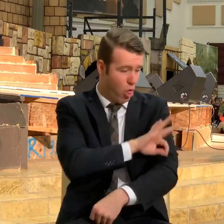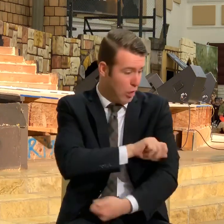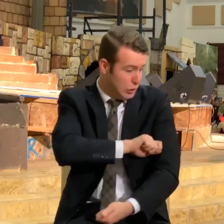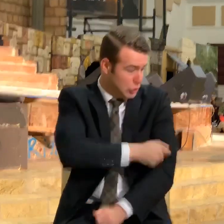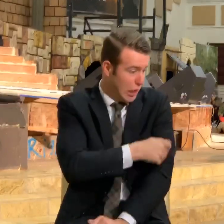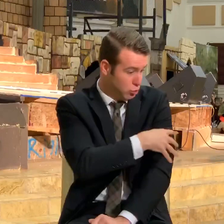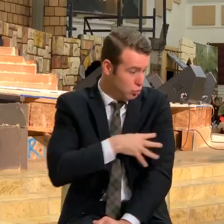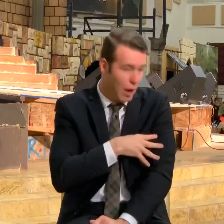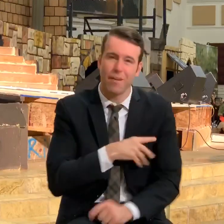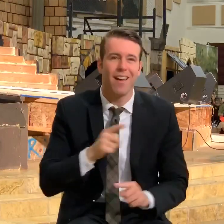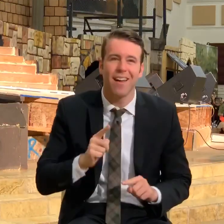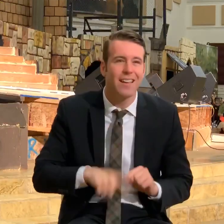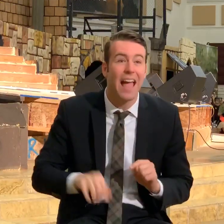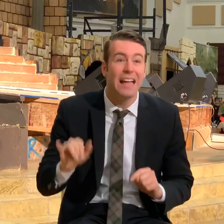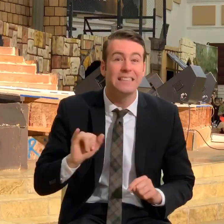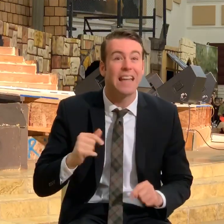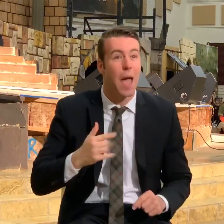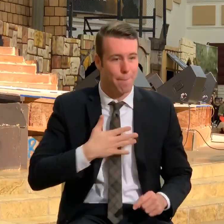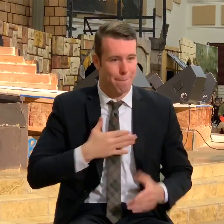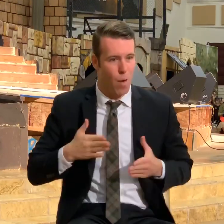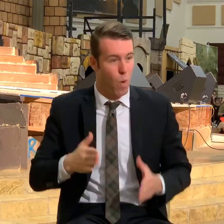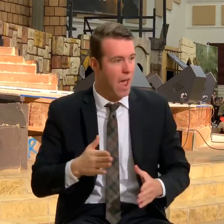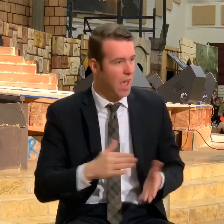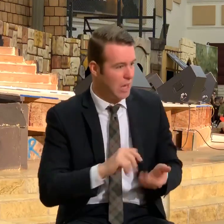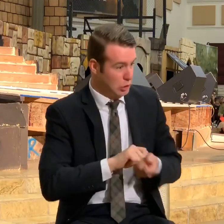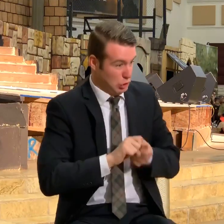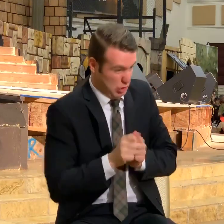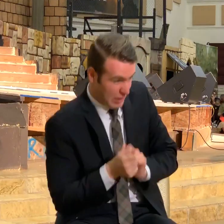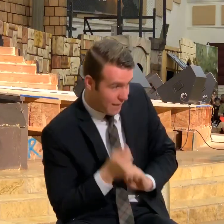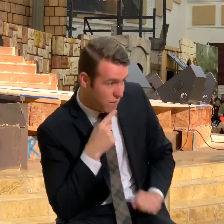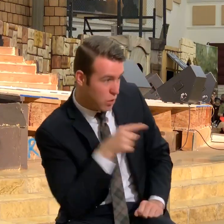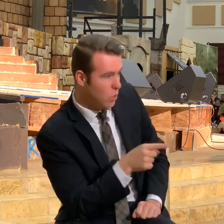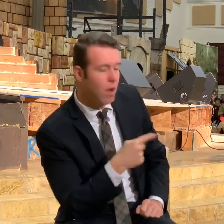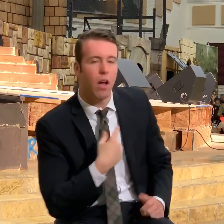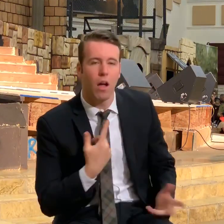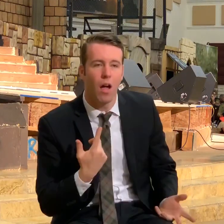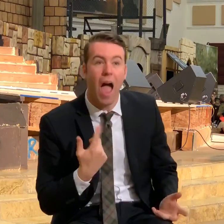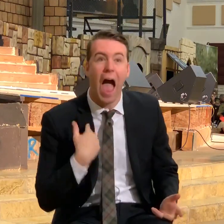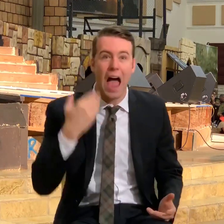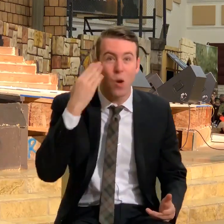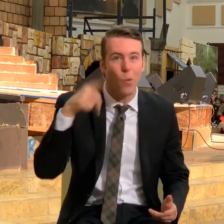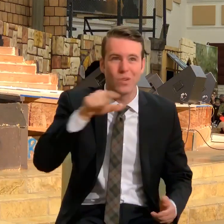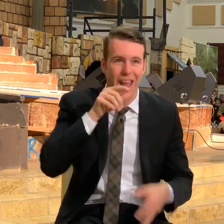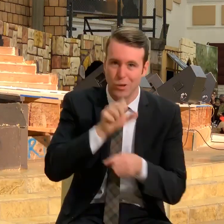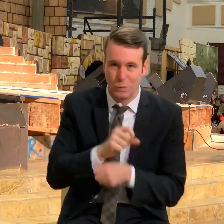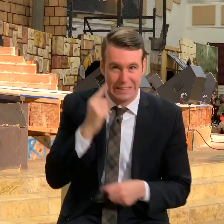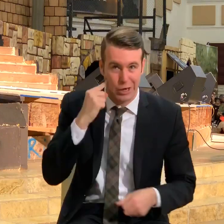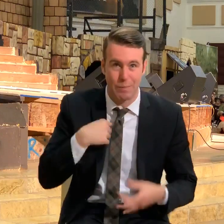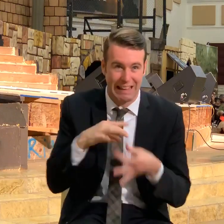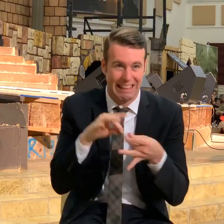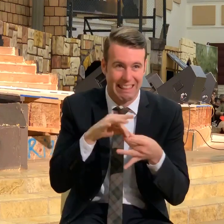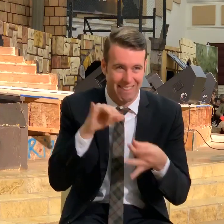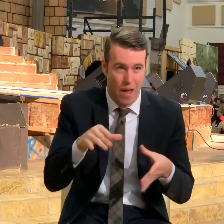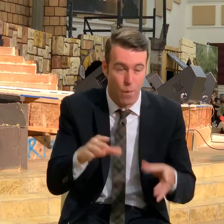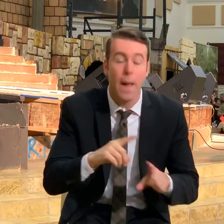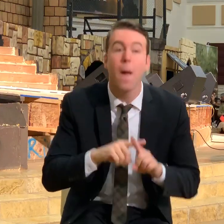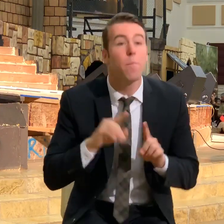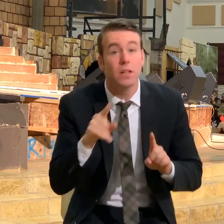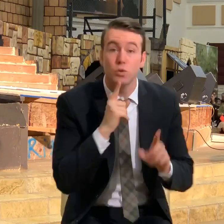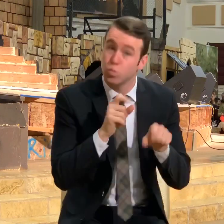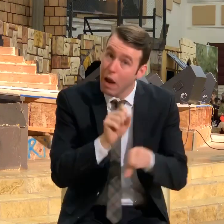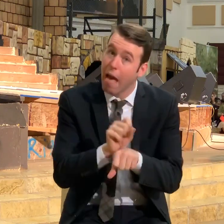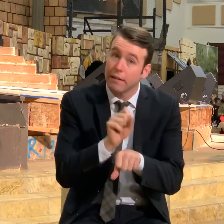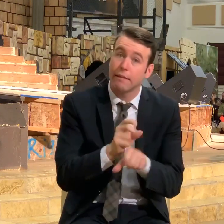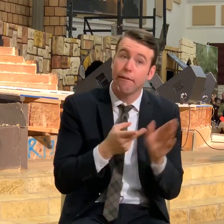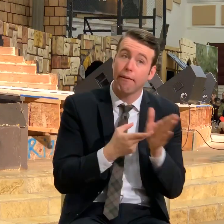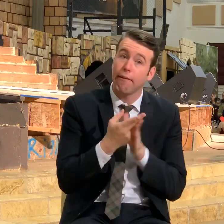And they can't change who they are. Now, I know this is not spiritual authority 101 like you're used to hearing, but this is the reality of it.